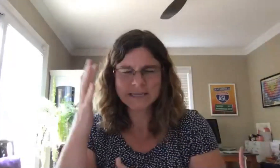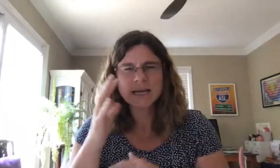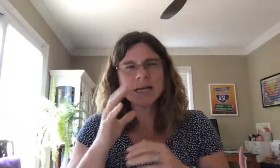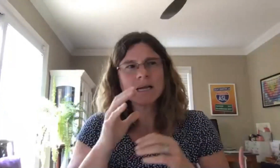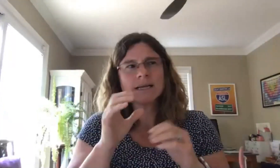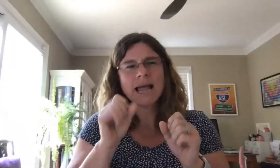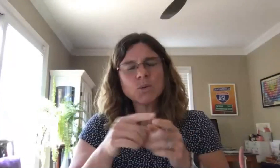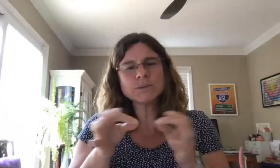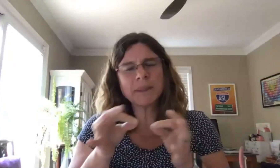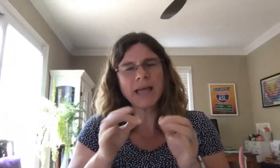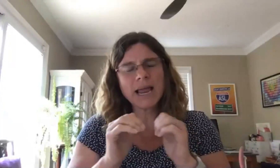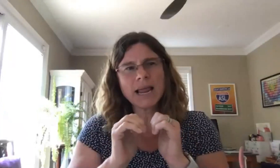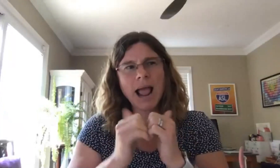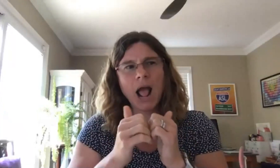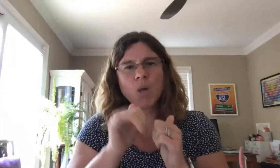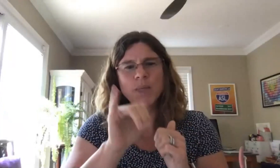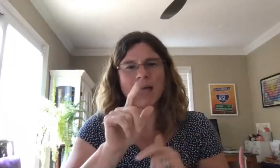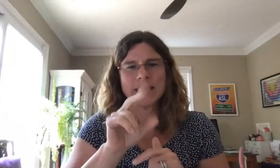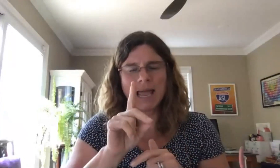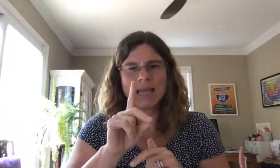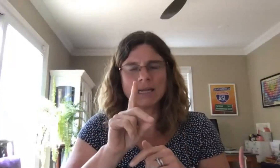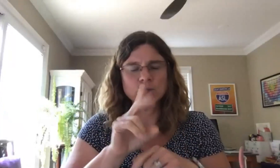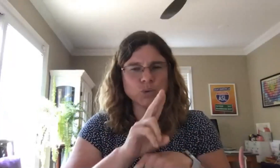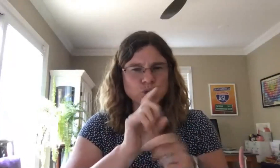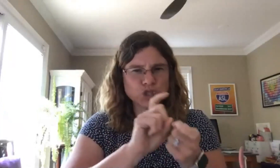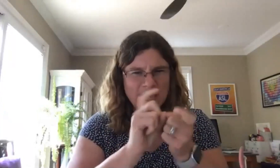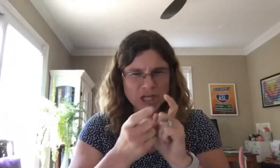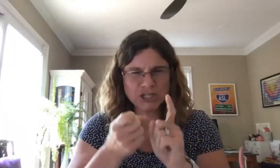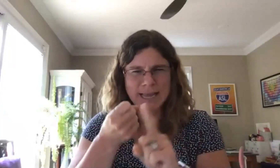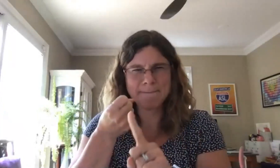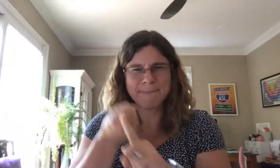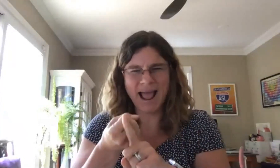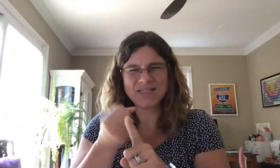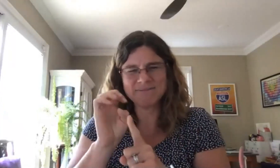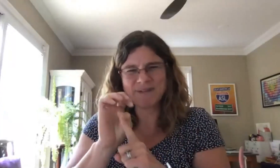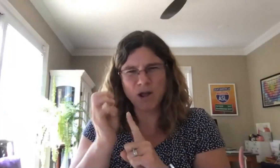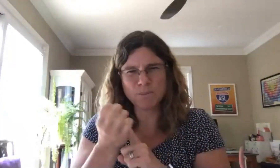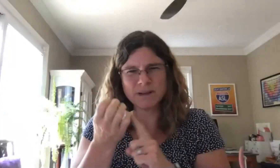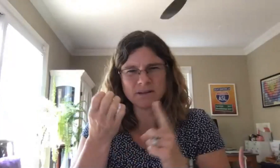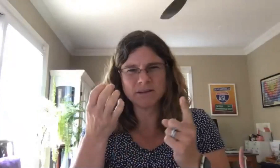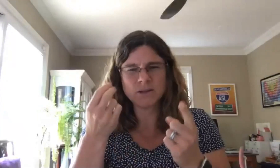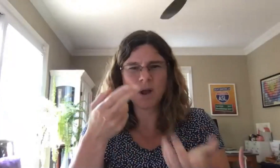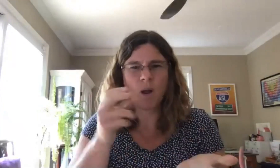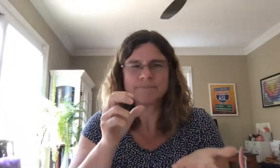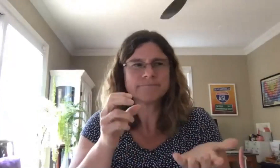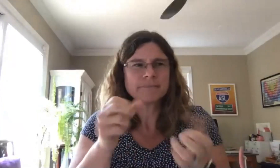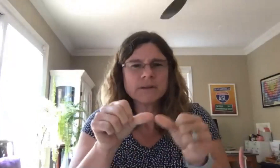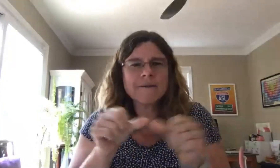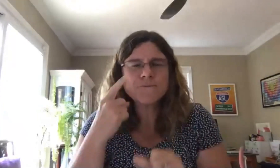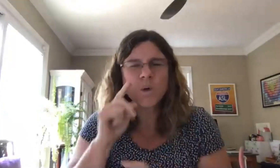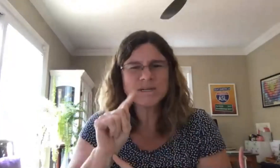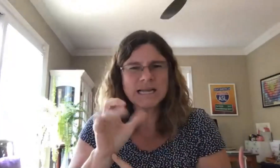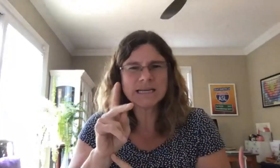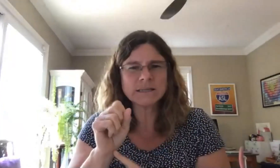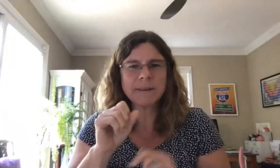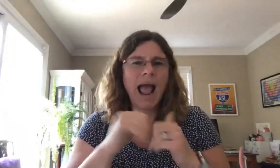banana export business has affected that. So how have the land use changes